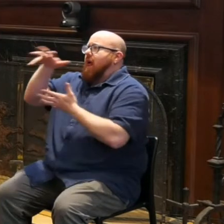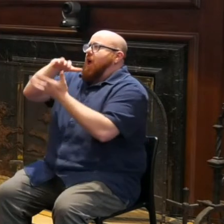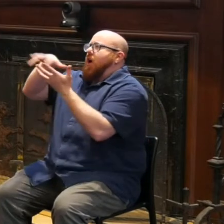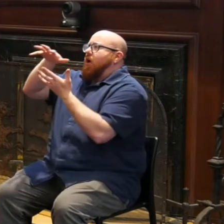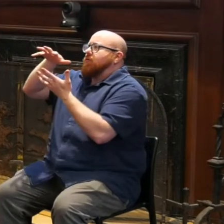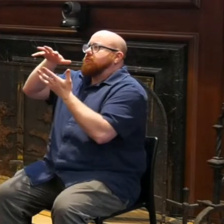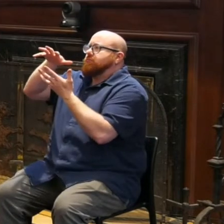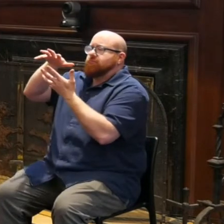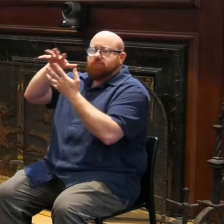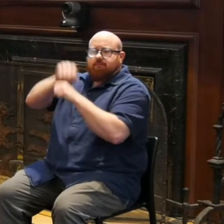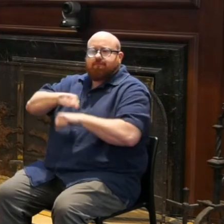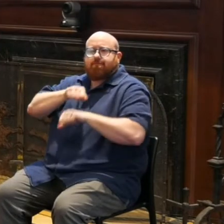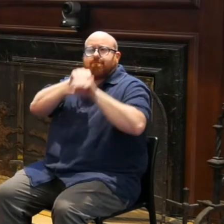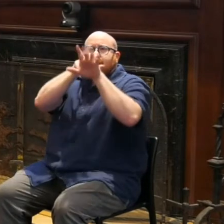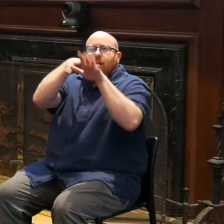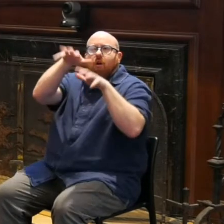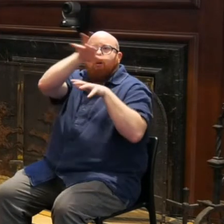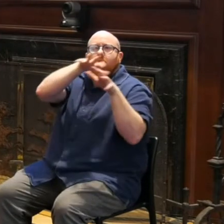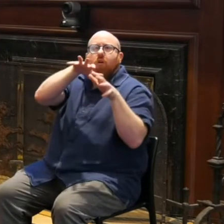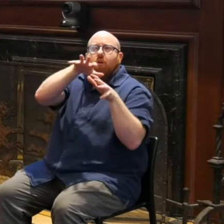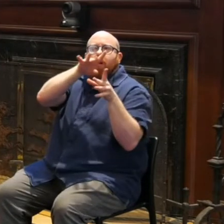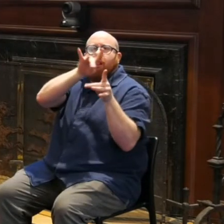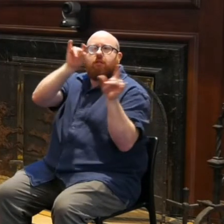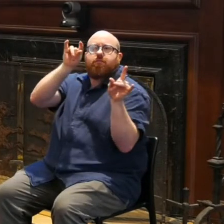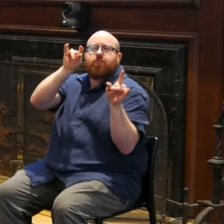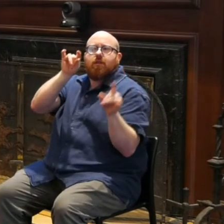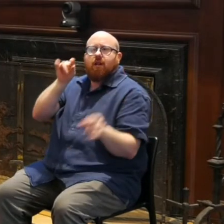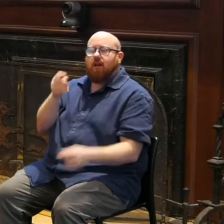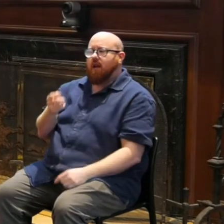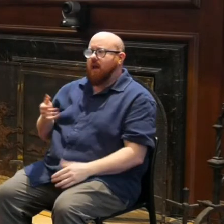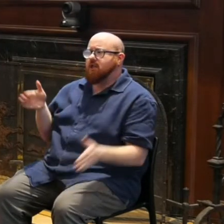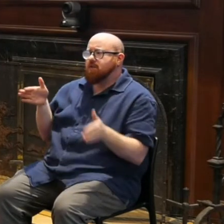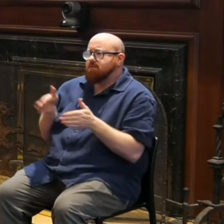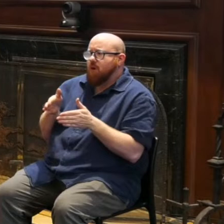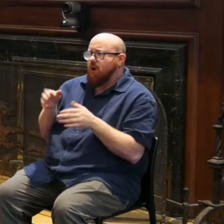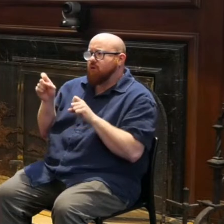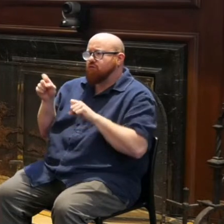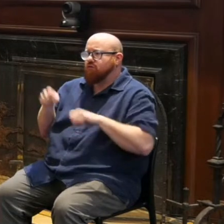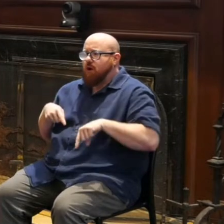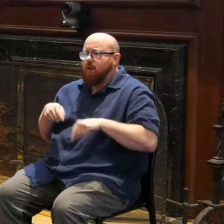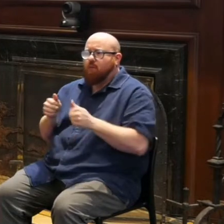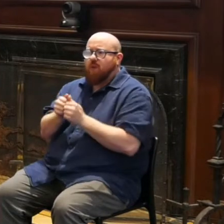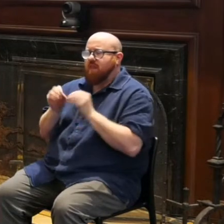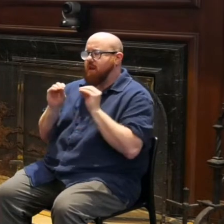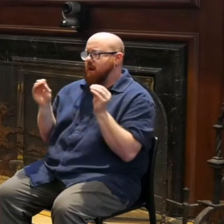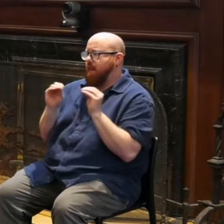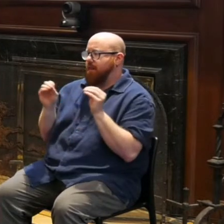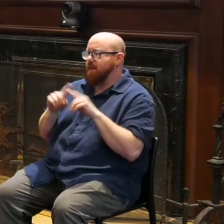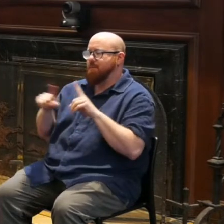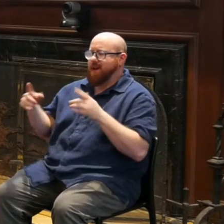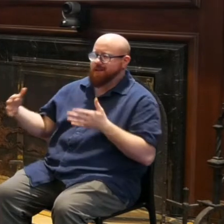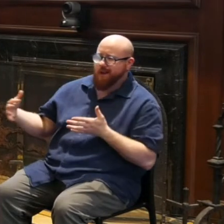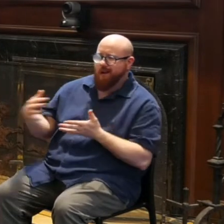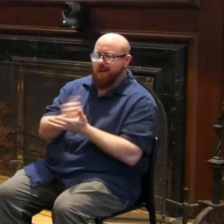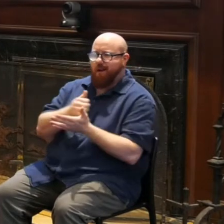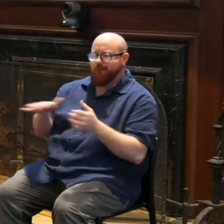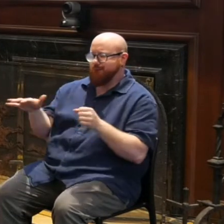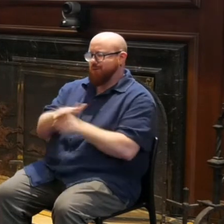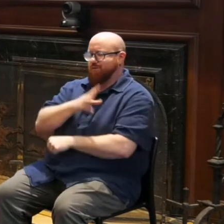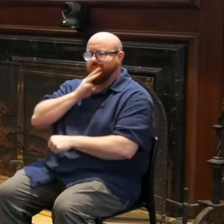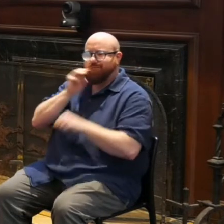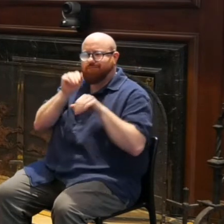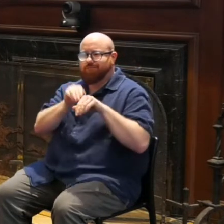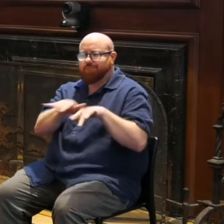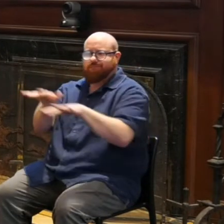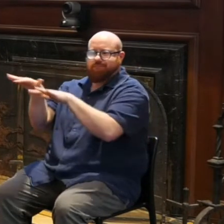without a trace, a little drop who keeps nothing at bay but to gain the whole sea. Thank